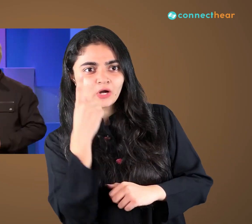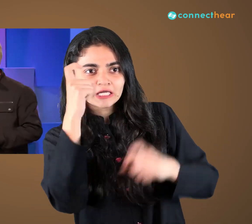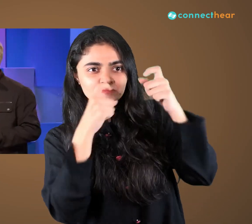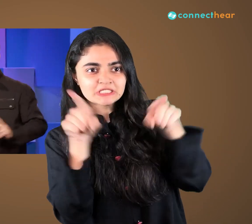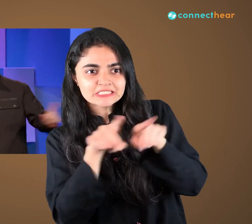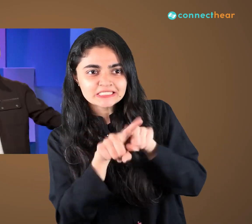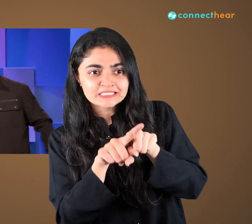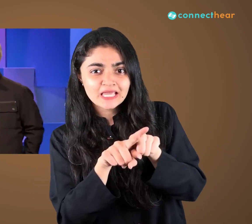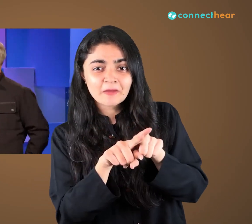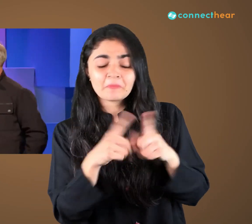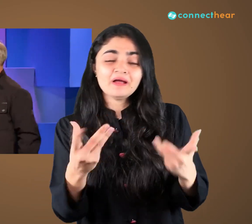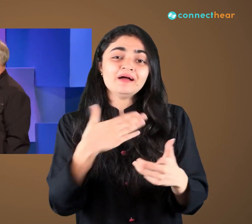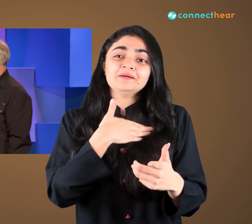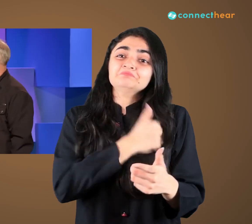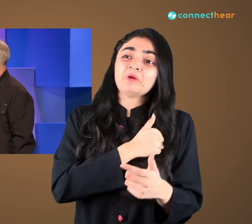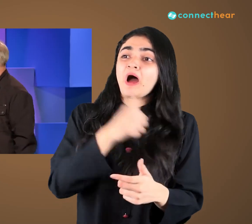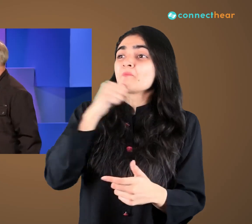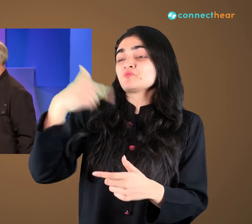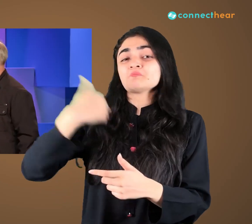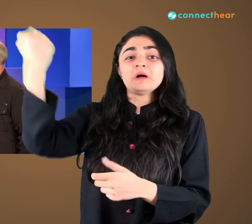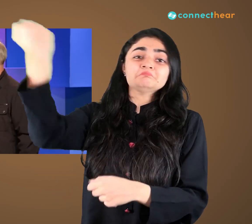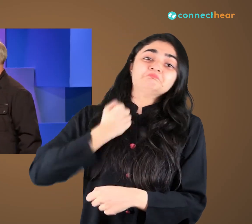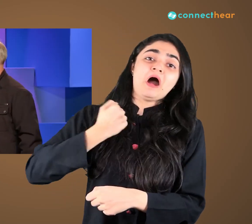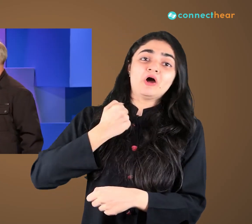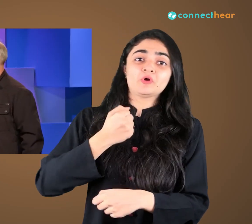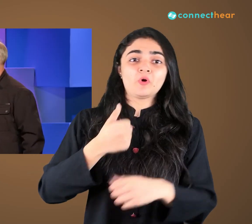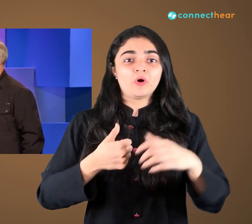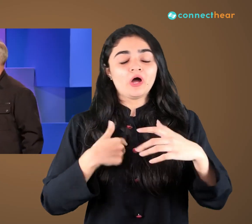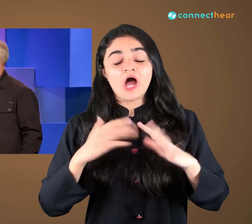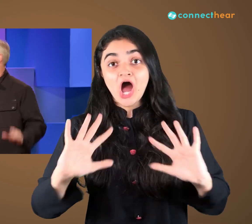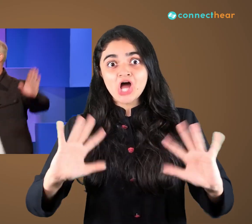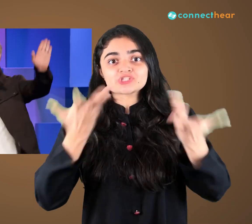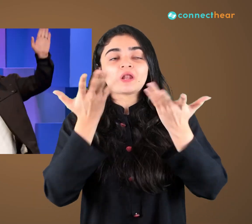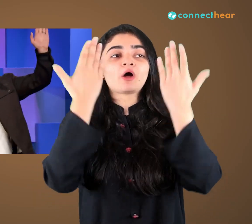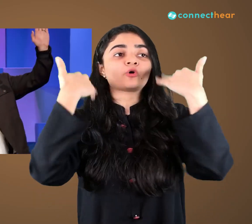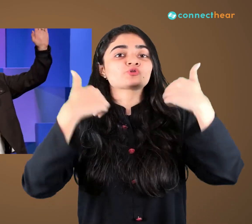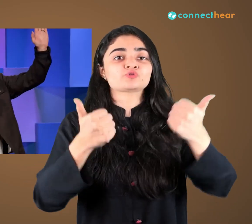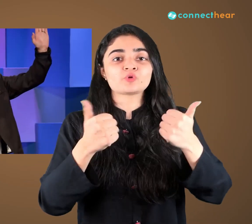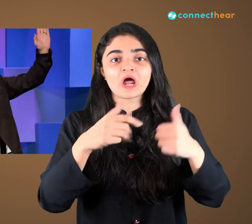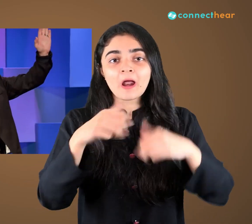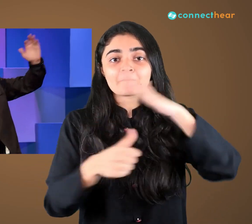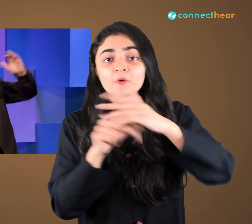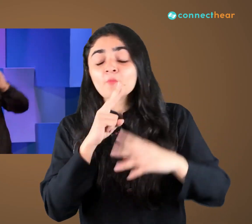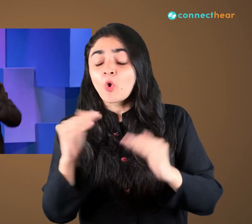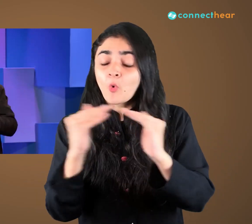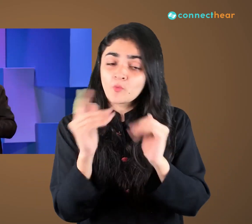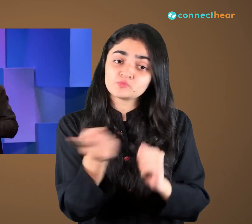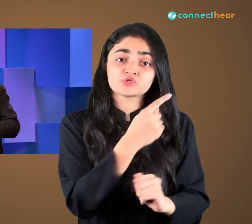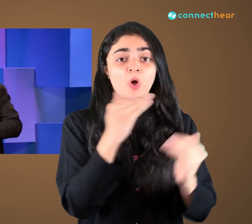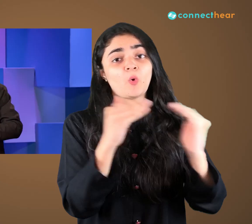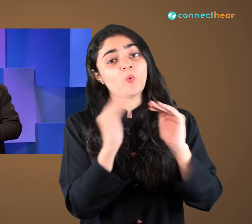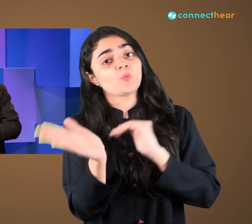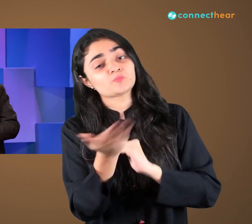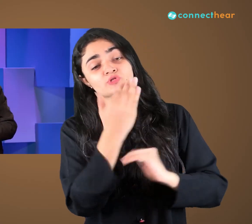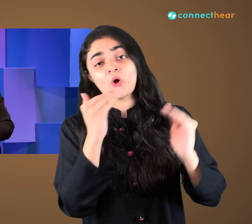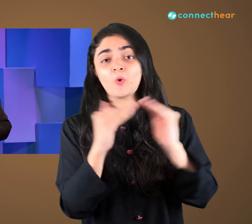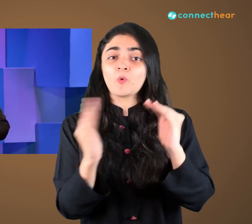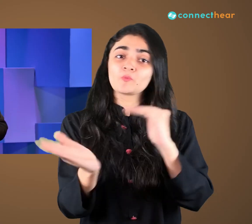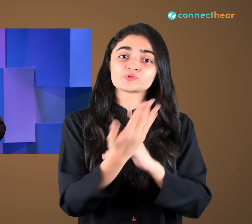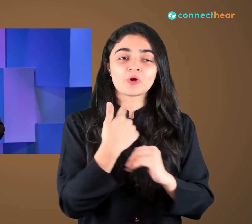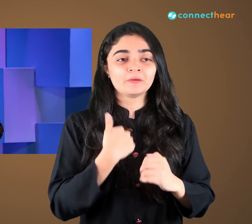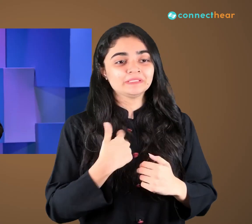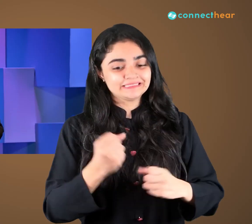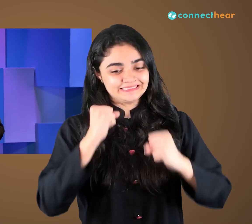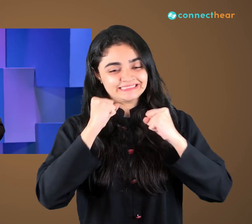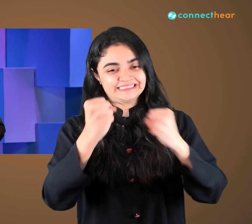So I'm like, he said he's going to kill me. And a miracle happens. The principal's like, just go on home,